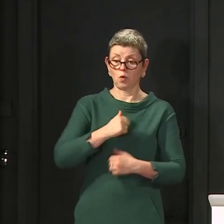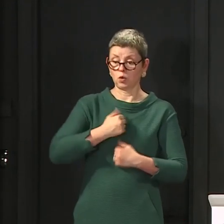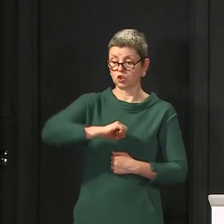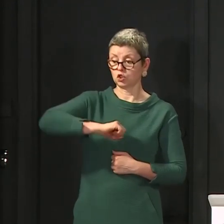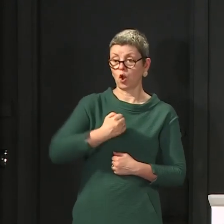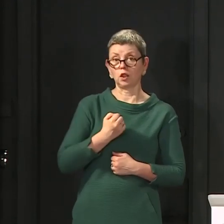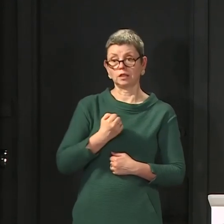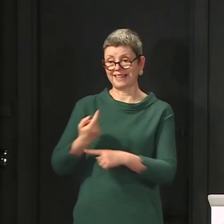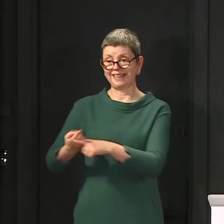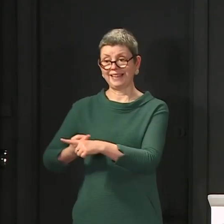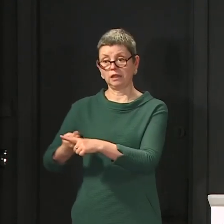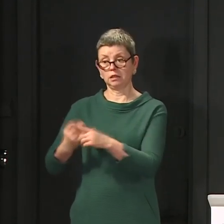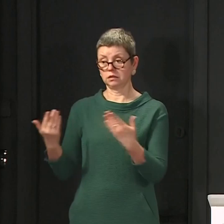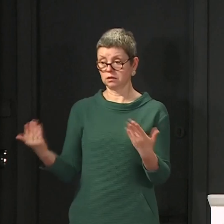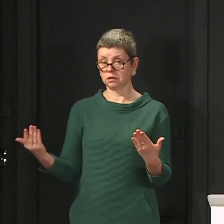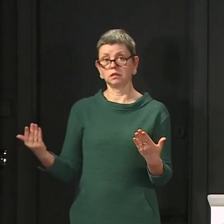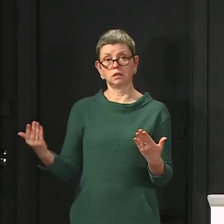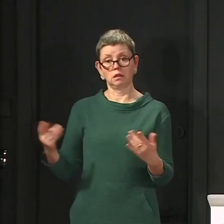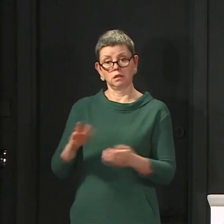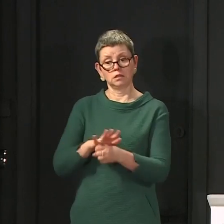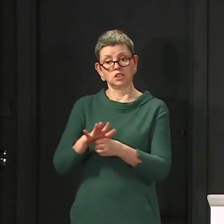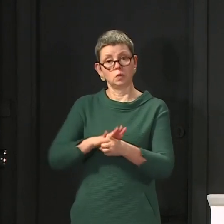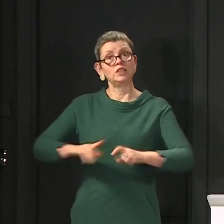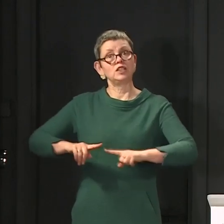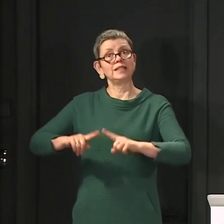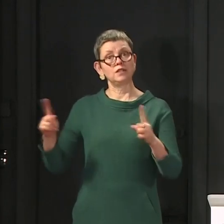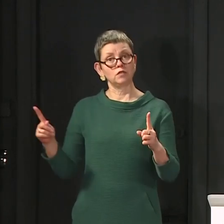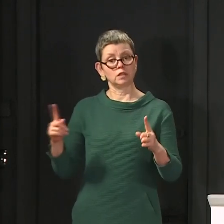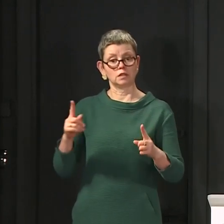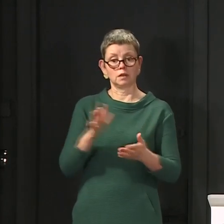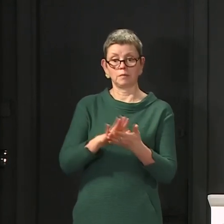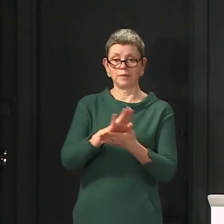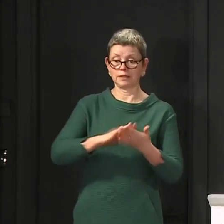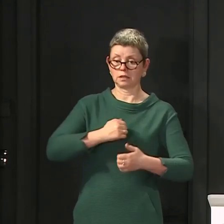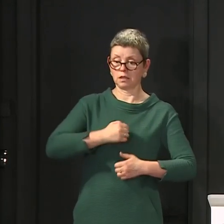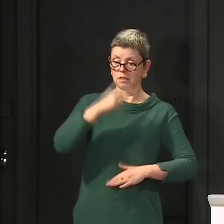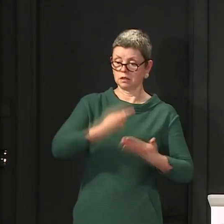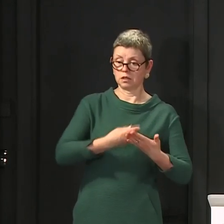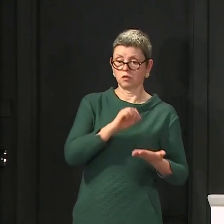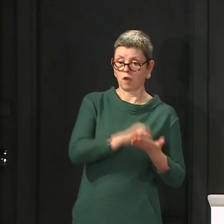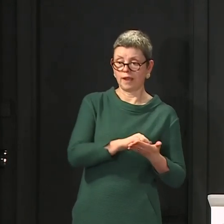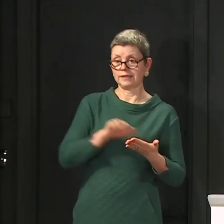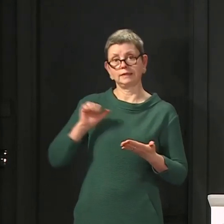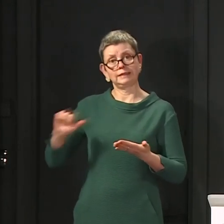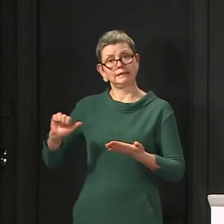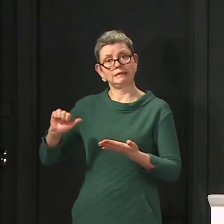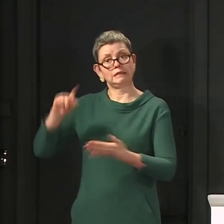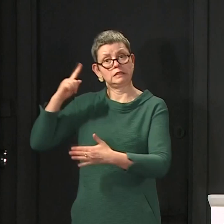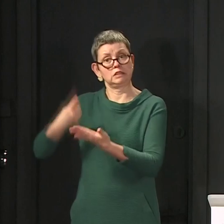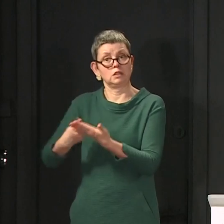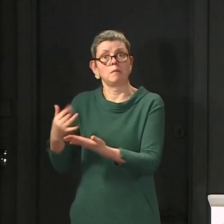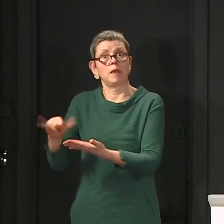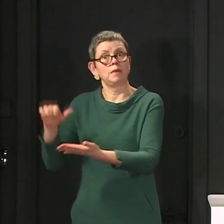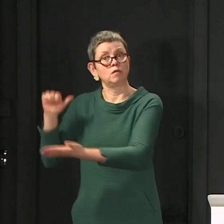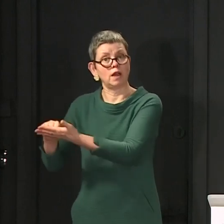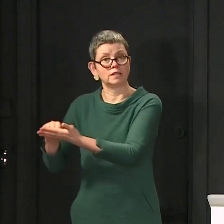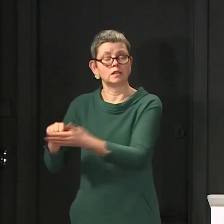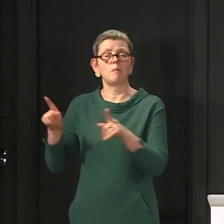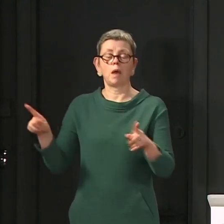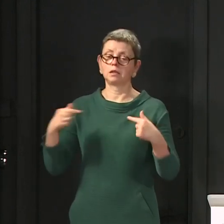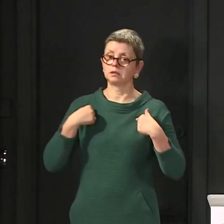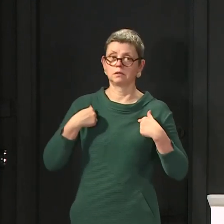populations, we are both taking perfectly defensible and justifiable decisions. But I'm here to speak for the decisions I take as First Minister for